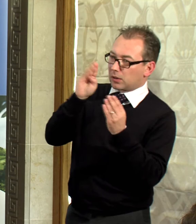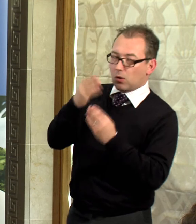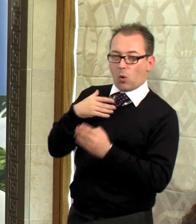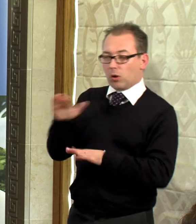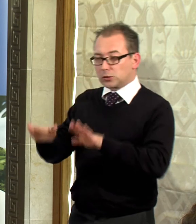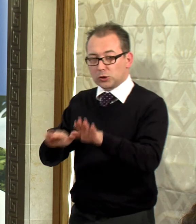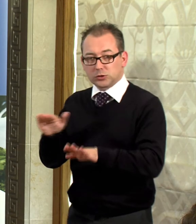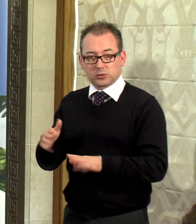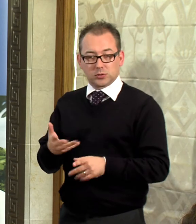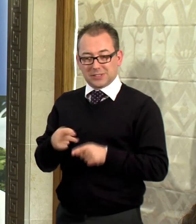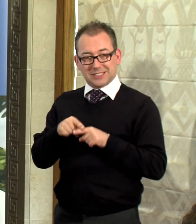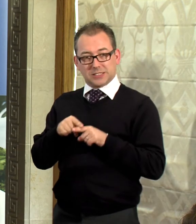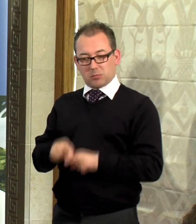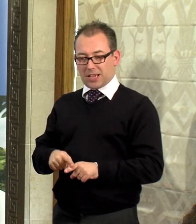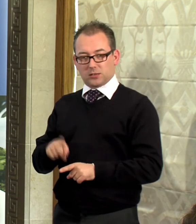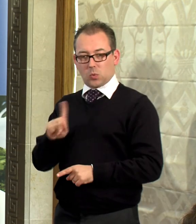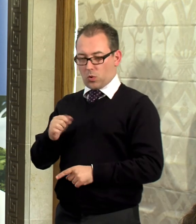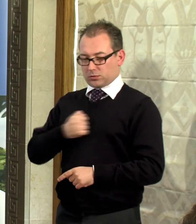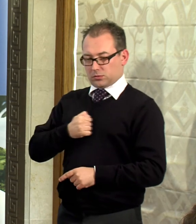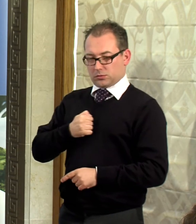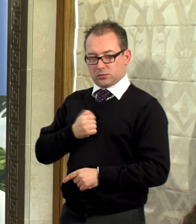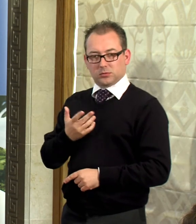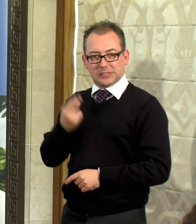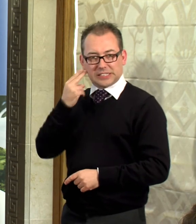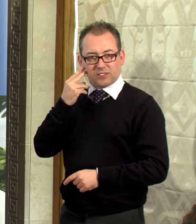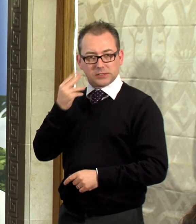touch, according to the type or degree of deafness.